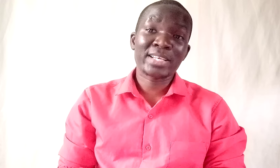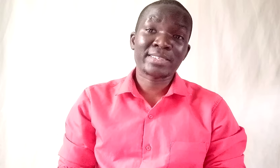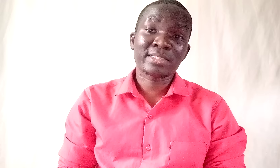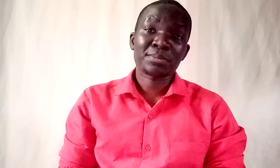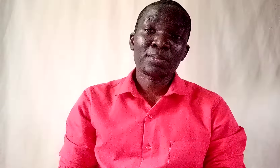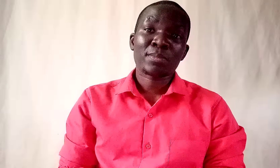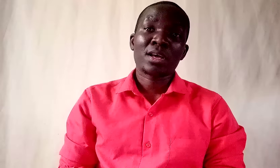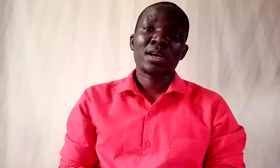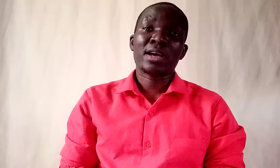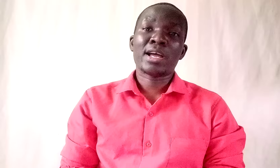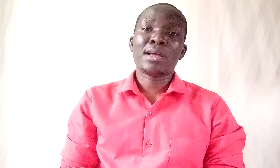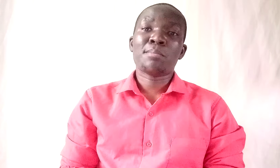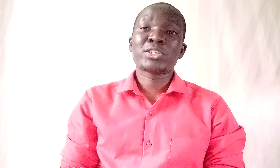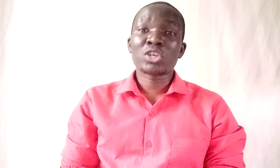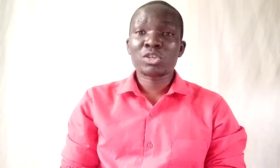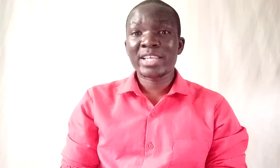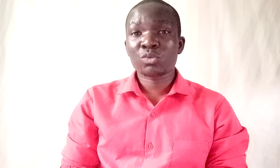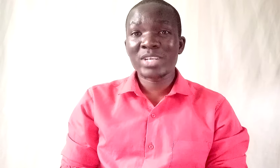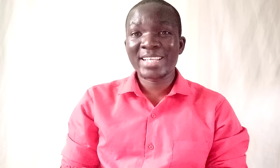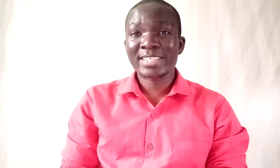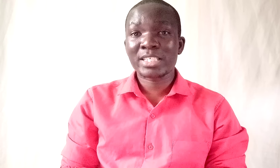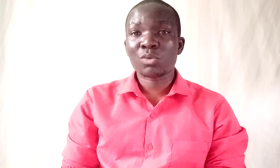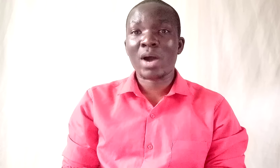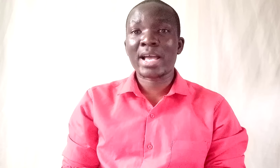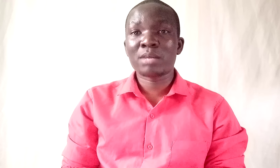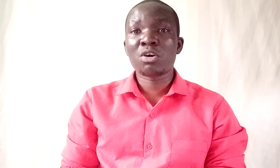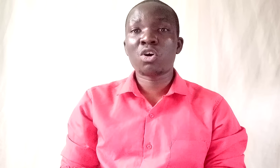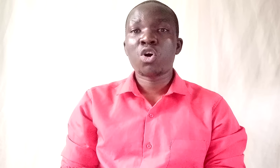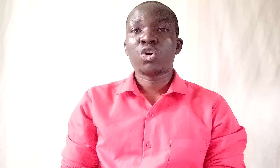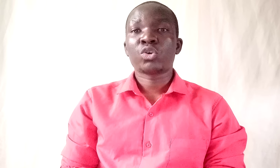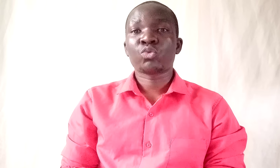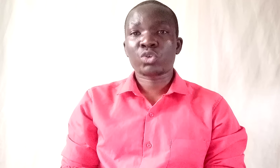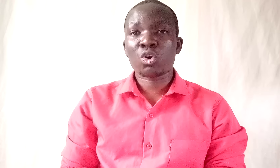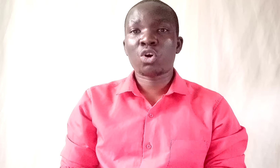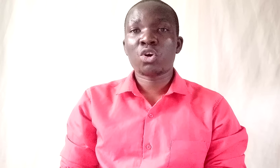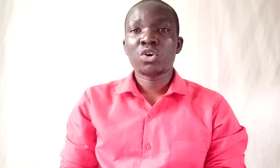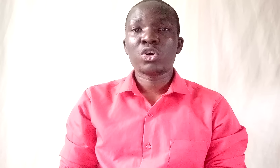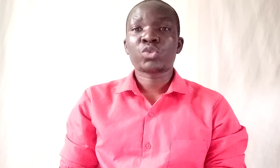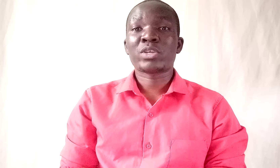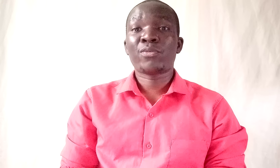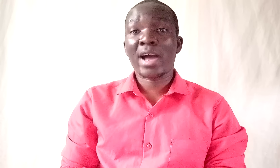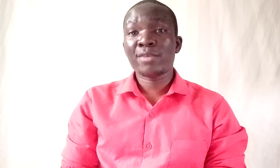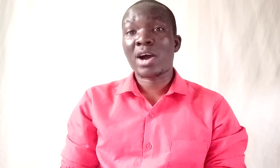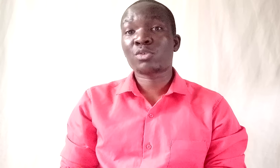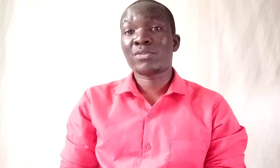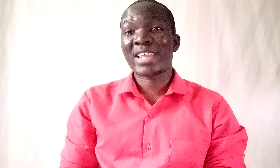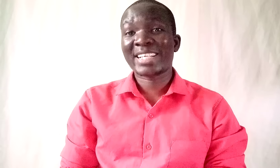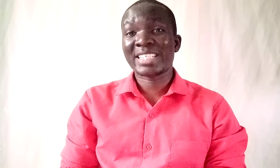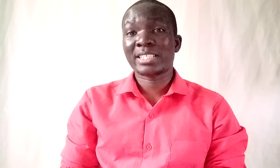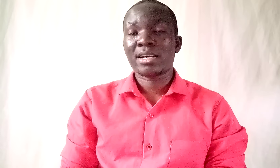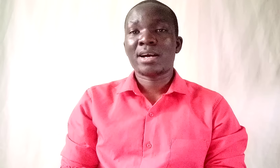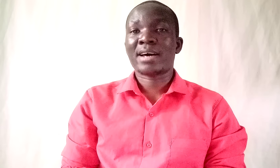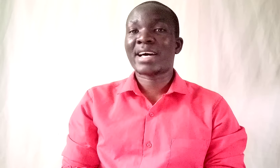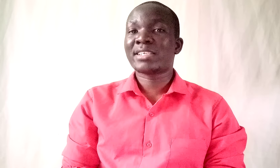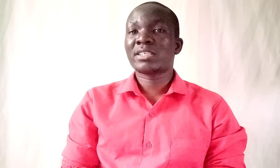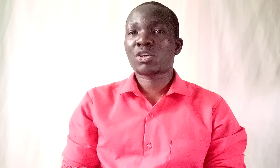students, majority of the students were able to score 25 out of 30, and that's